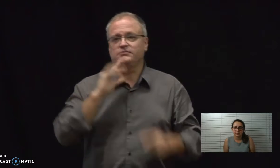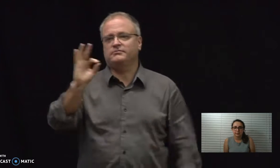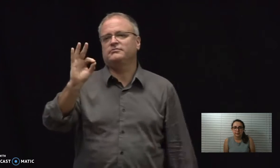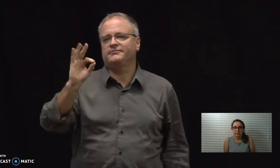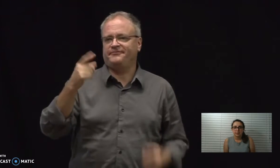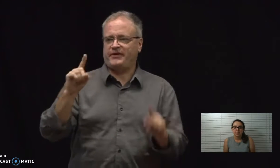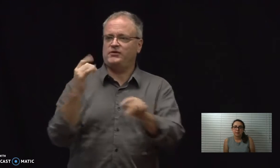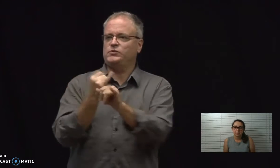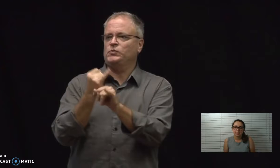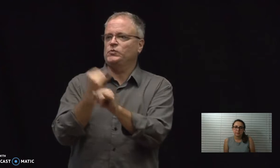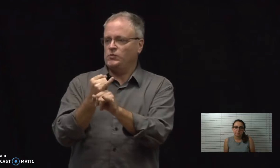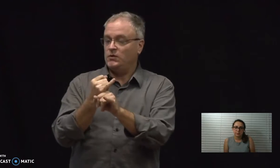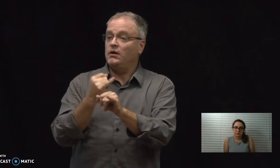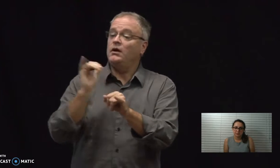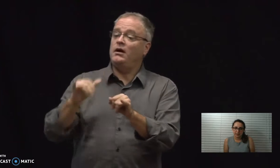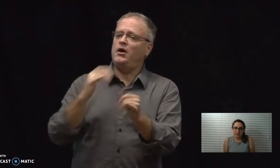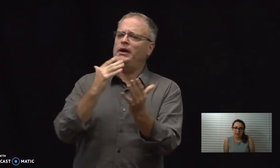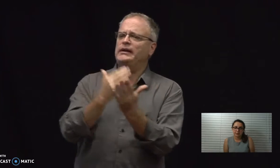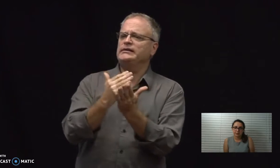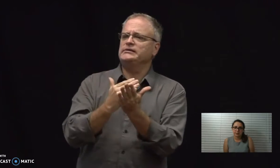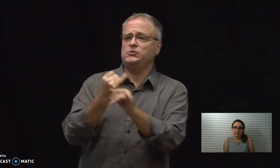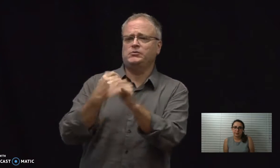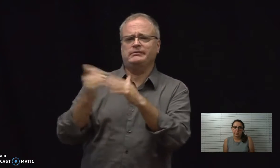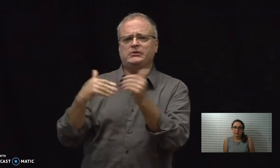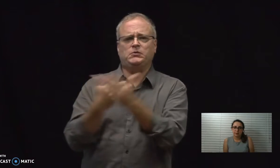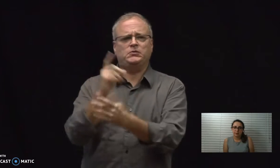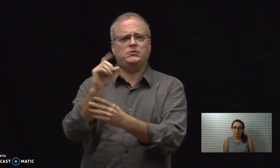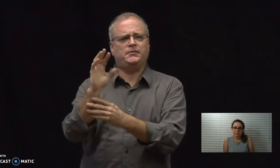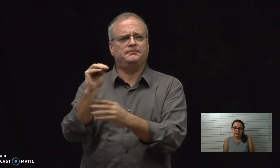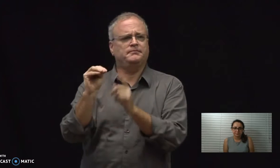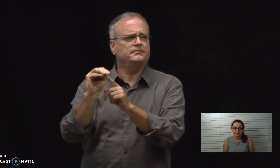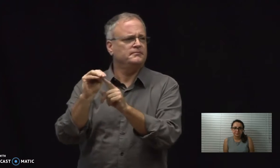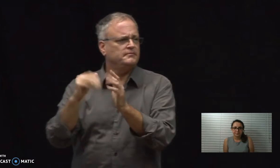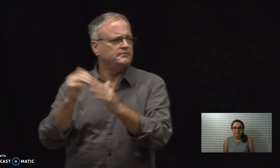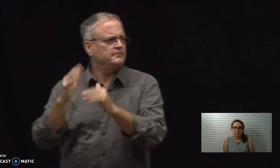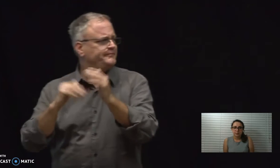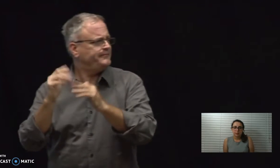constantly. Years later, when I was 9, I entered a deaf school.